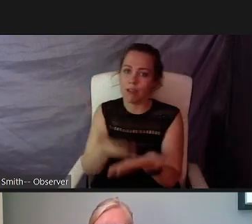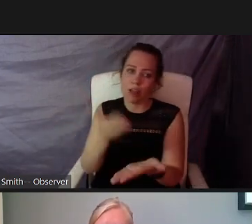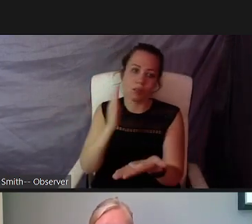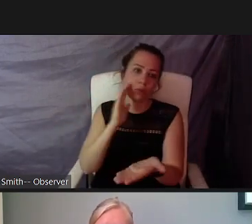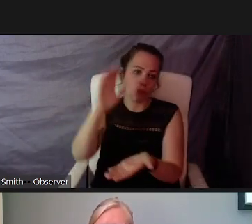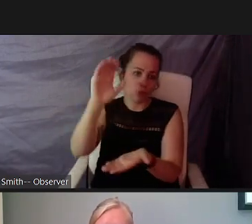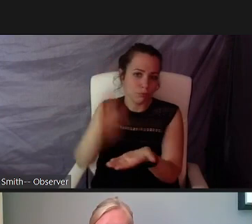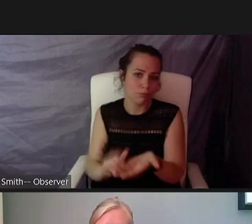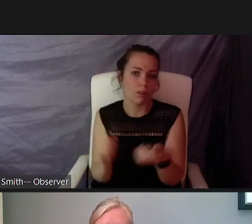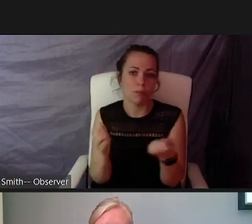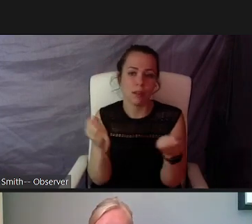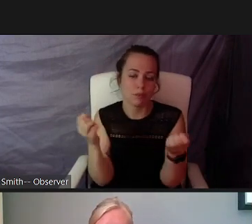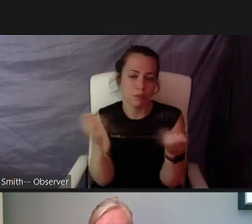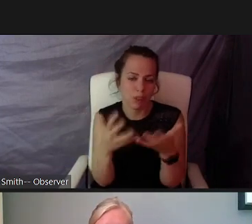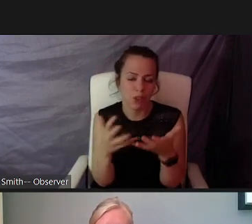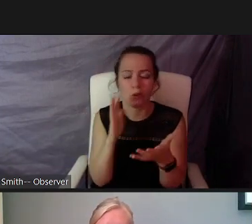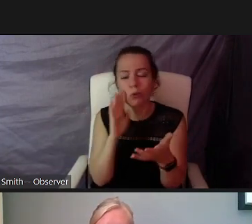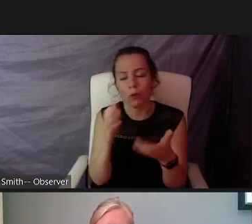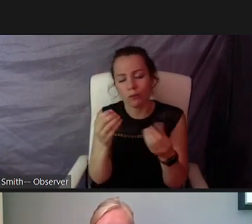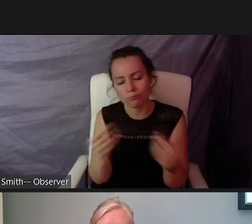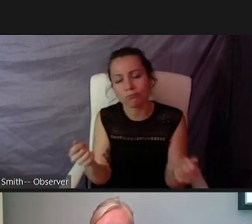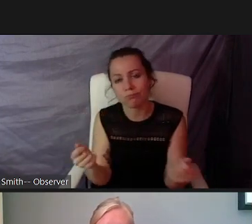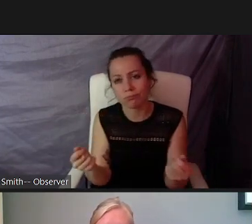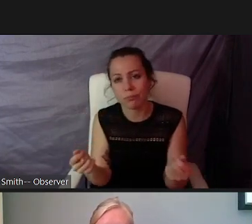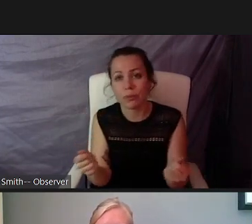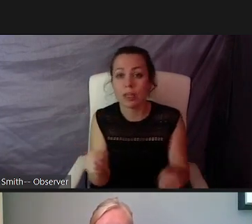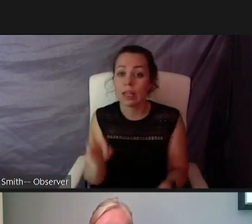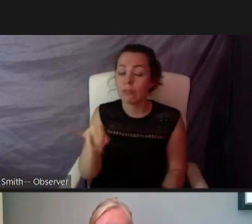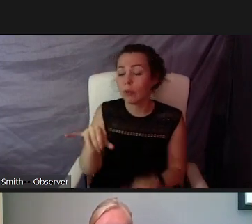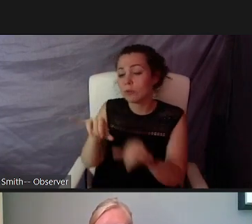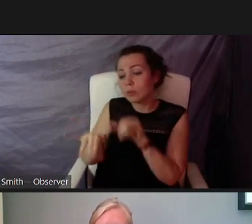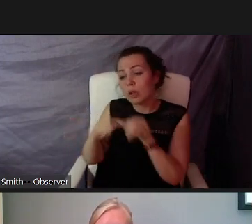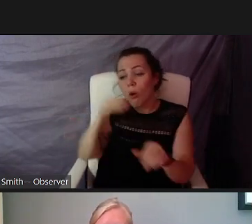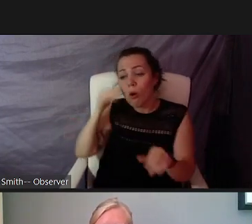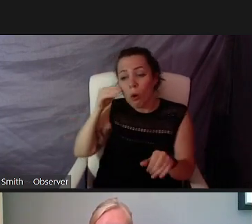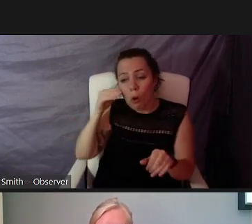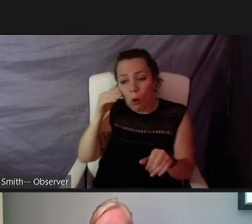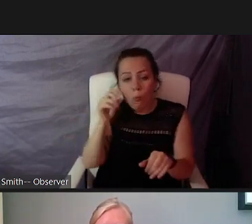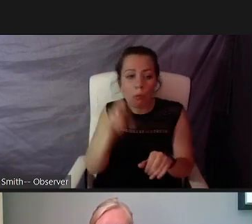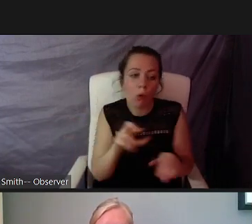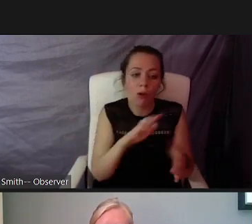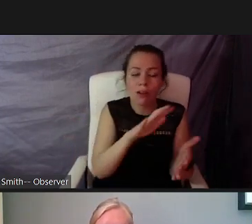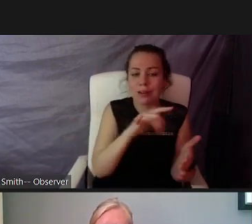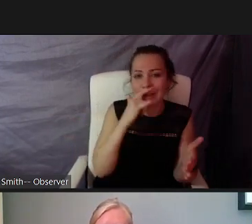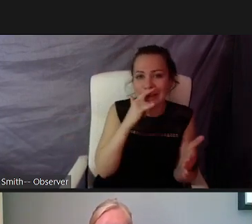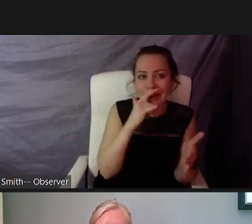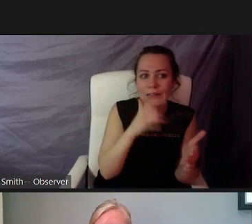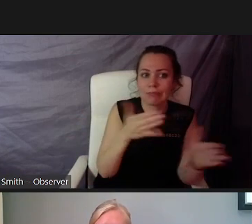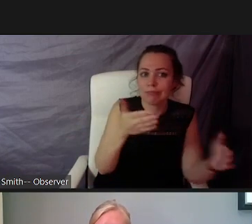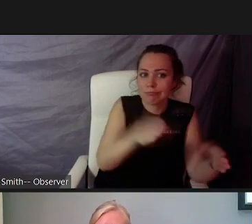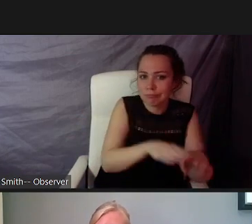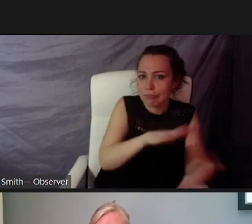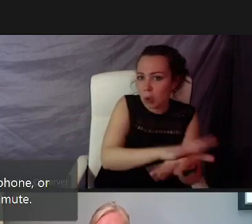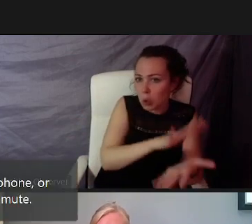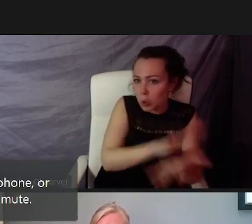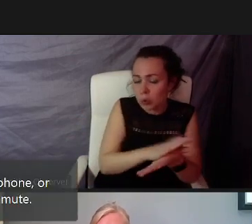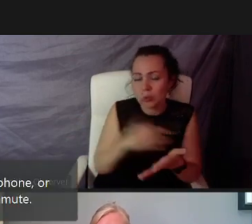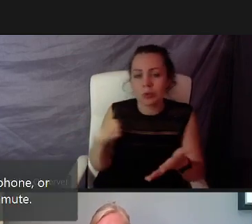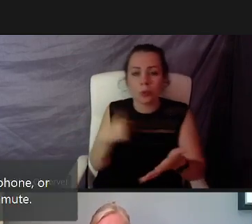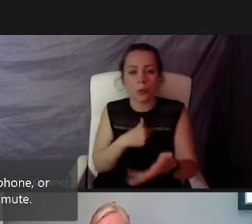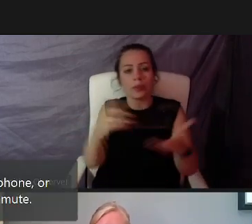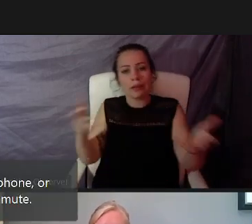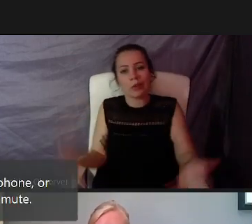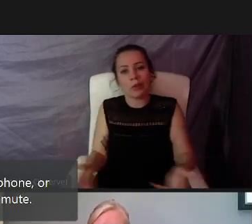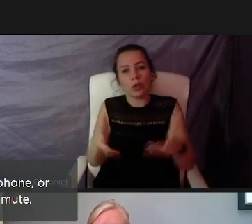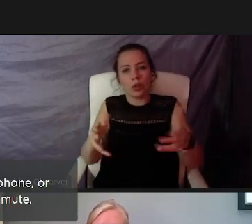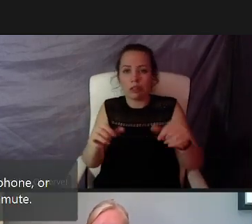where you're having to spend more time at home or your kids have had to come off school, we would encourage you to try to maintain